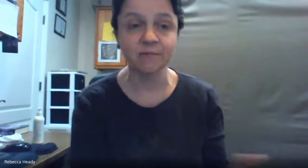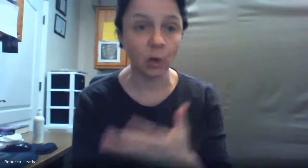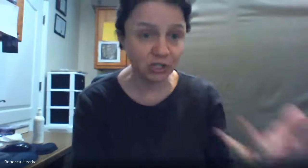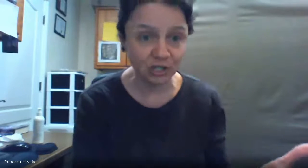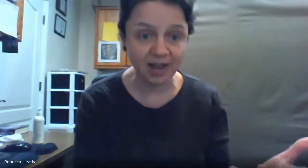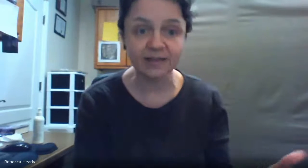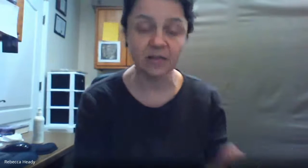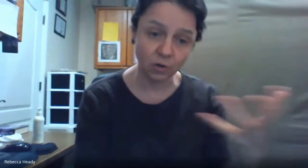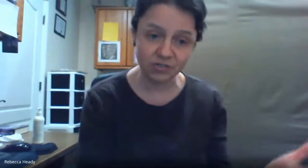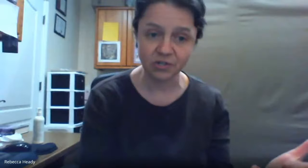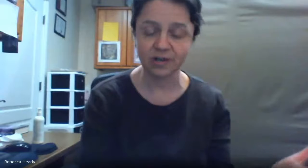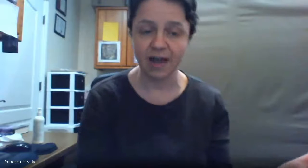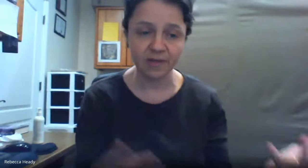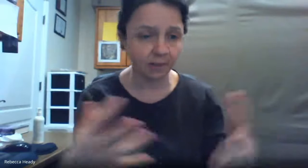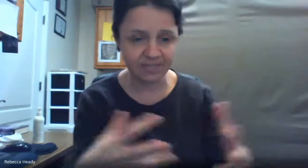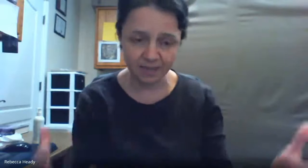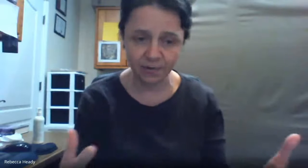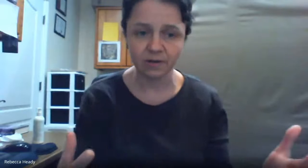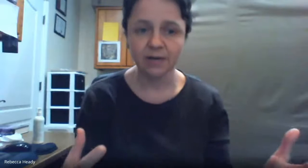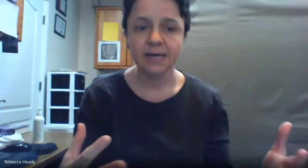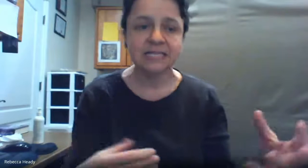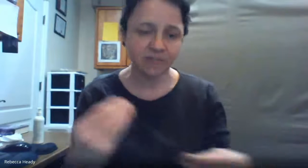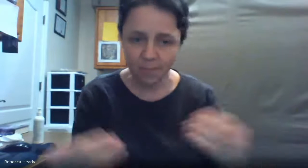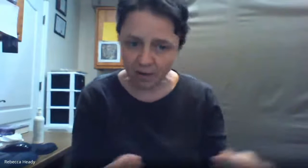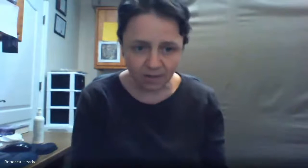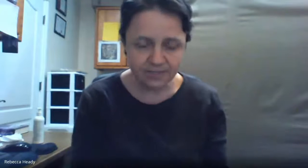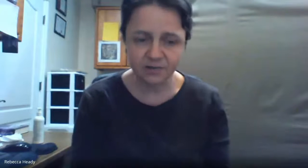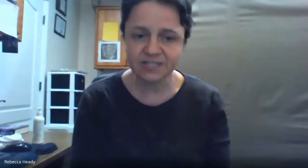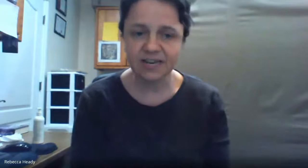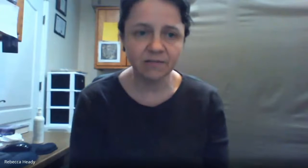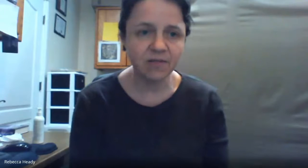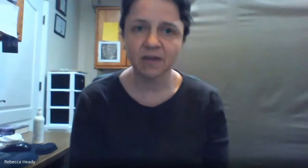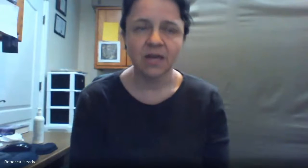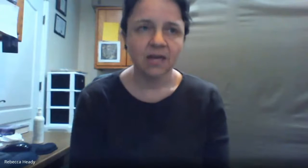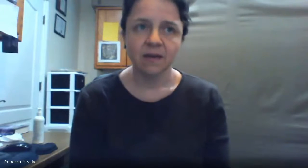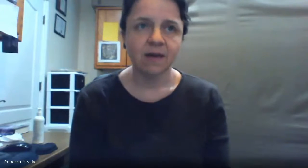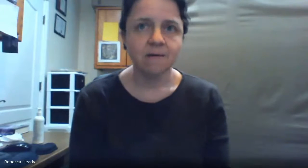deaf culture and hearing culture and how they come together and different backgrounds and understanding everything,